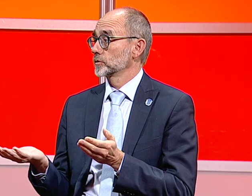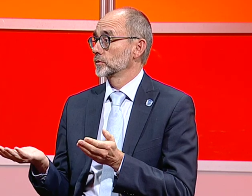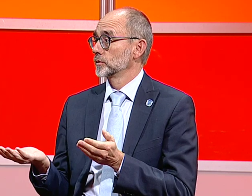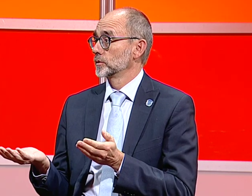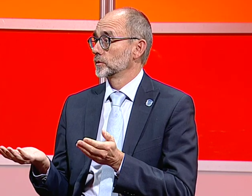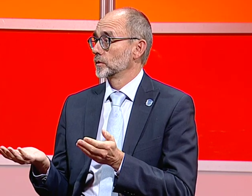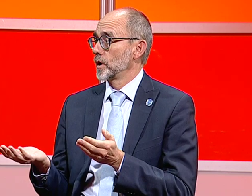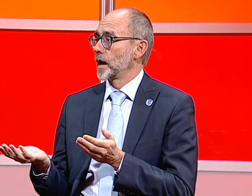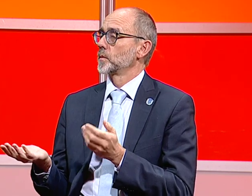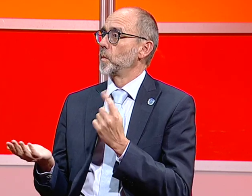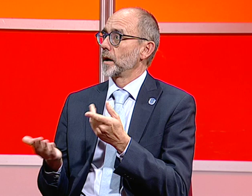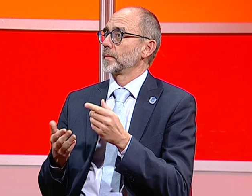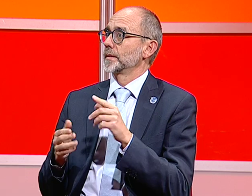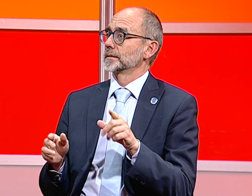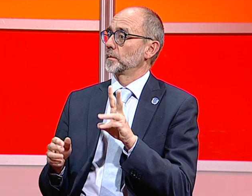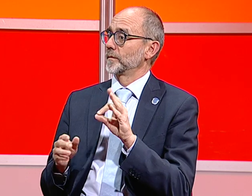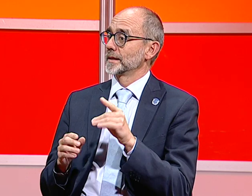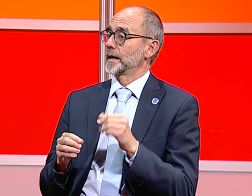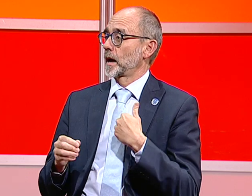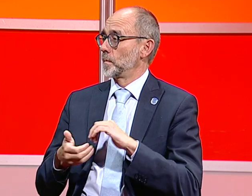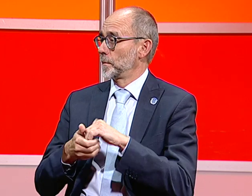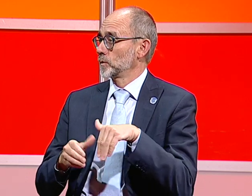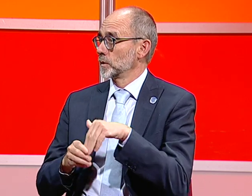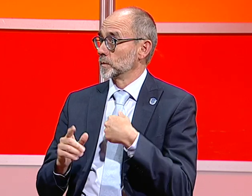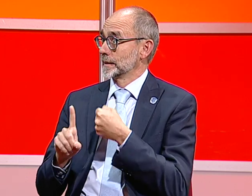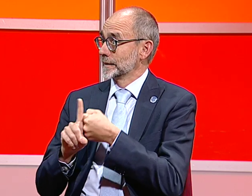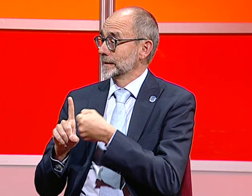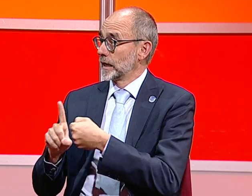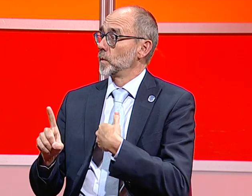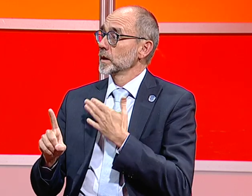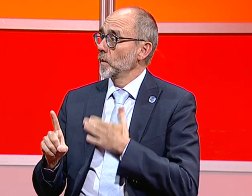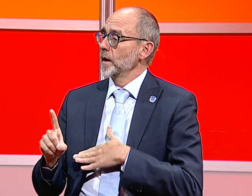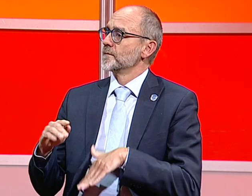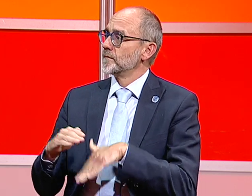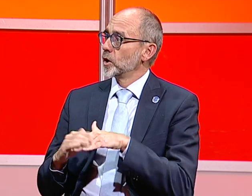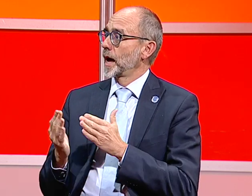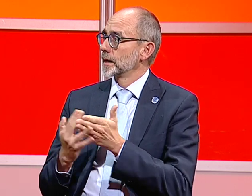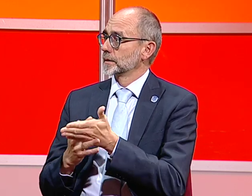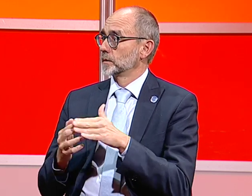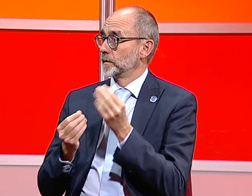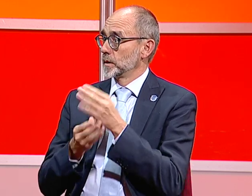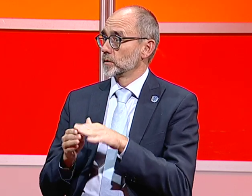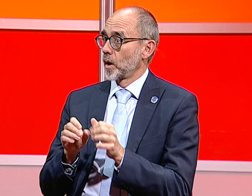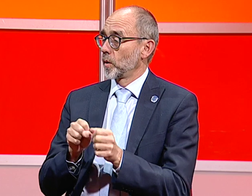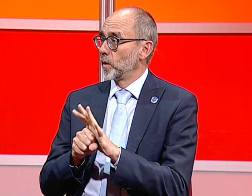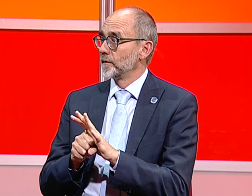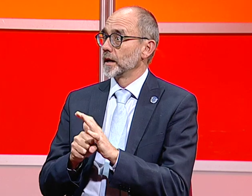to information about the pandemic. And the World Federation of the Deaf and our members